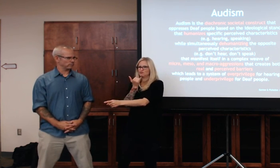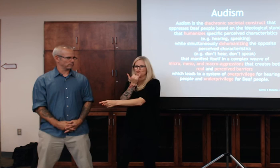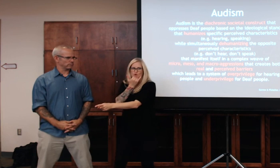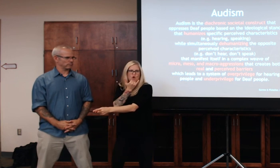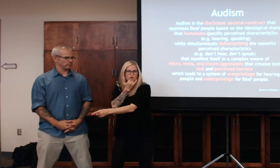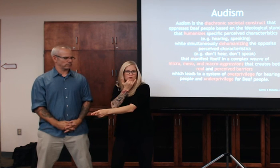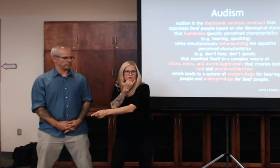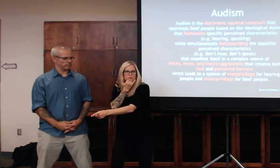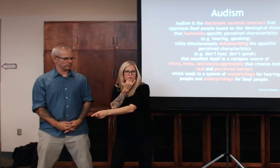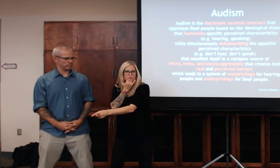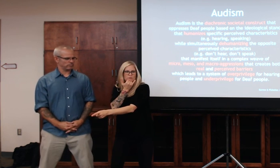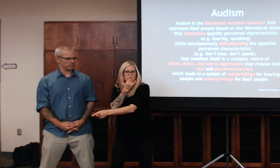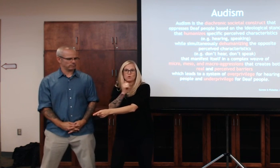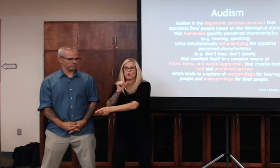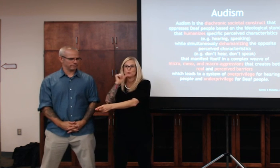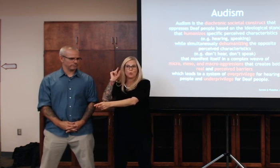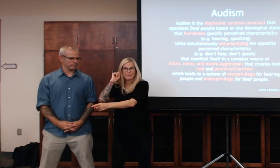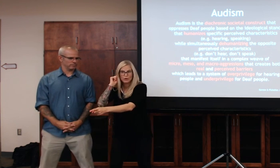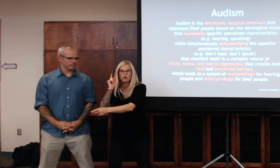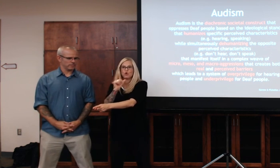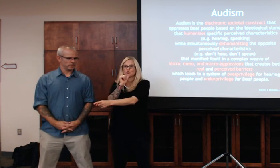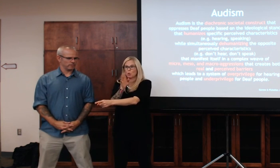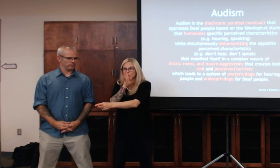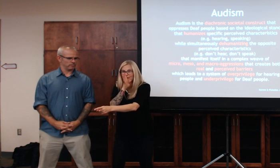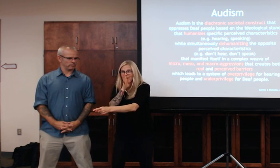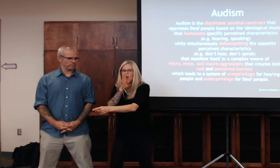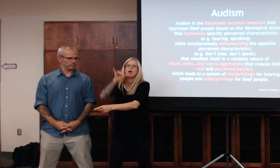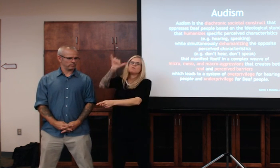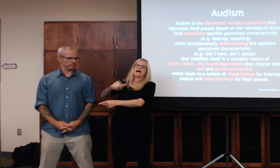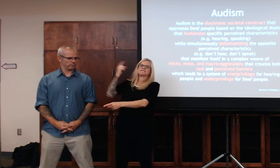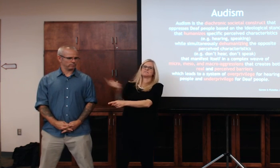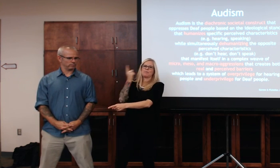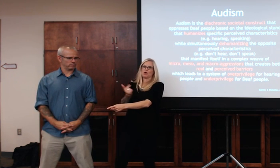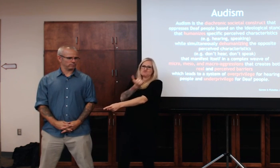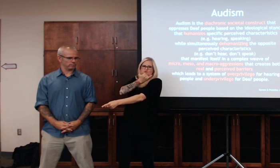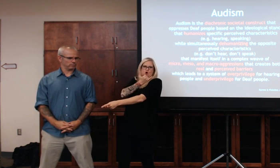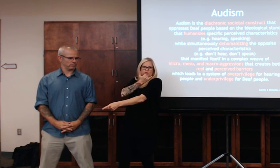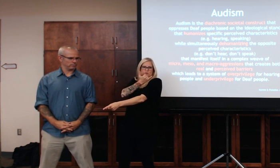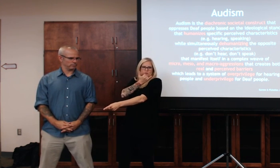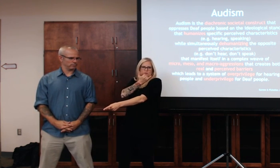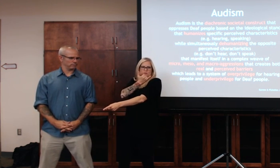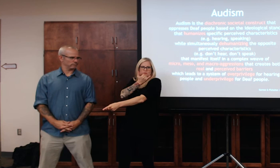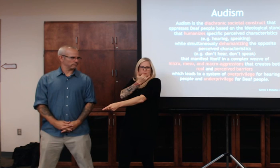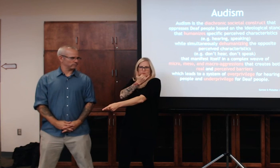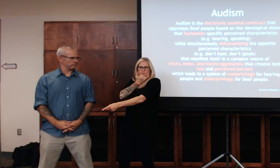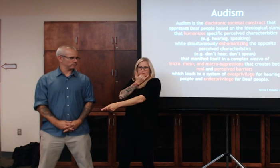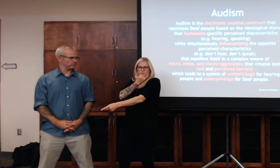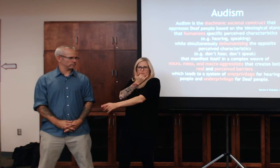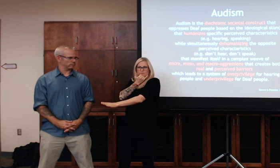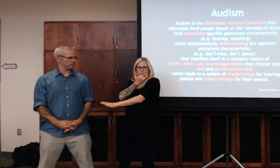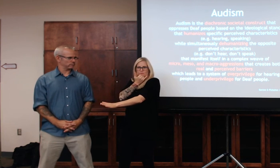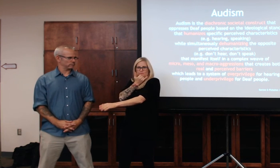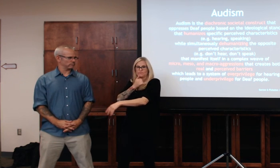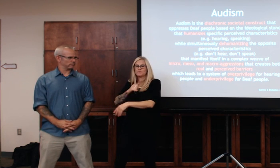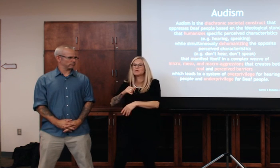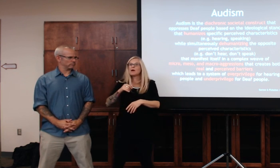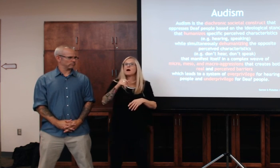something's wrong with that person. They don't hear, they don't speak. Oh, that's something wrong. We need to fix it.